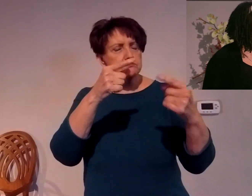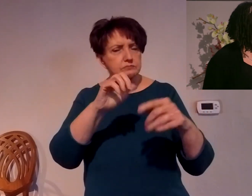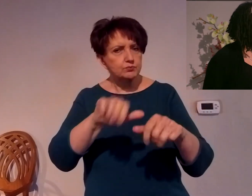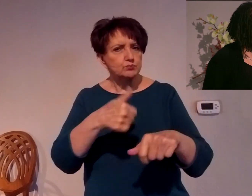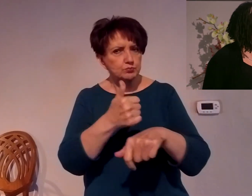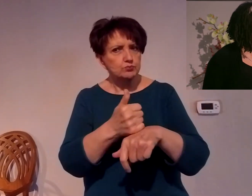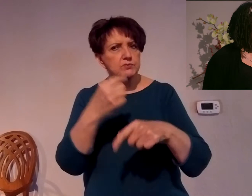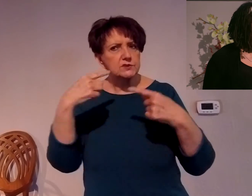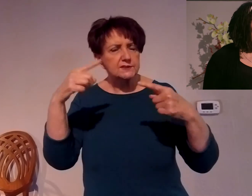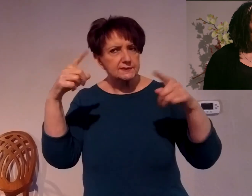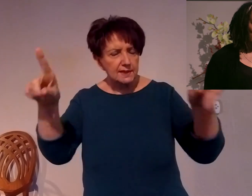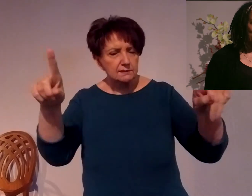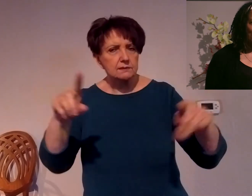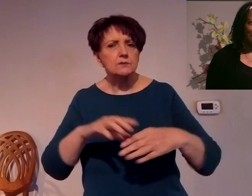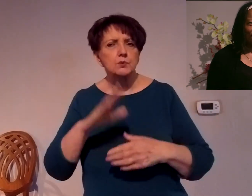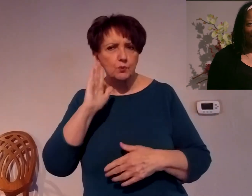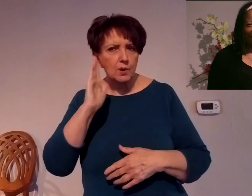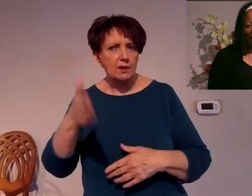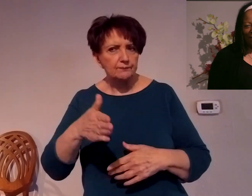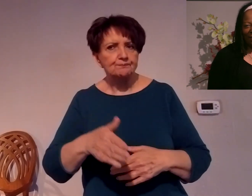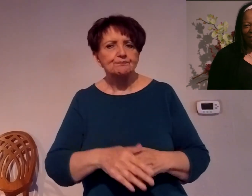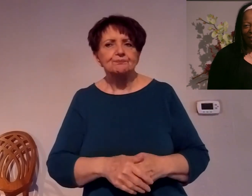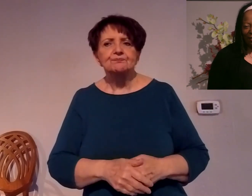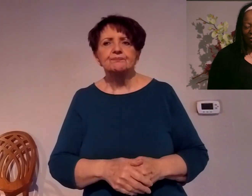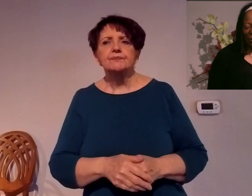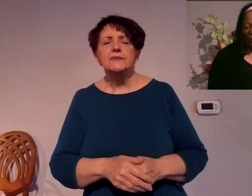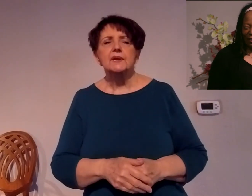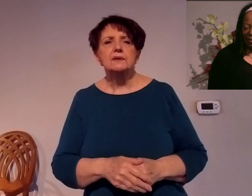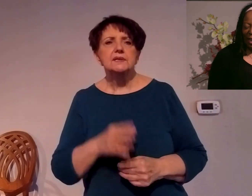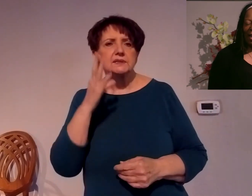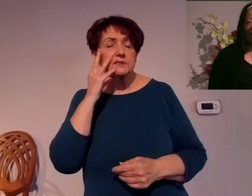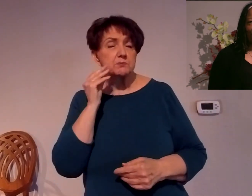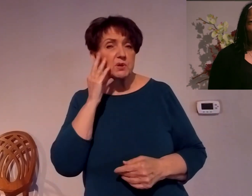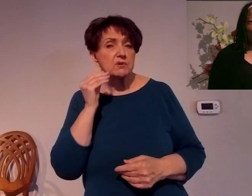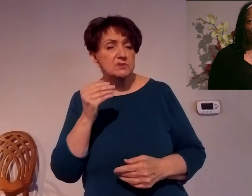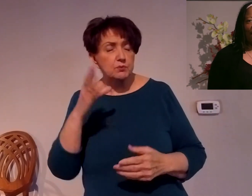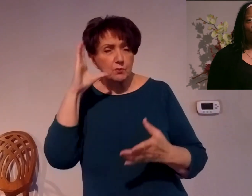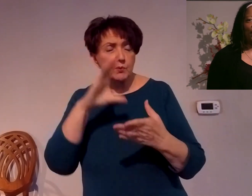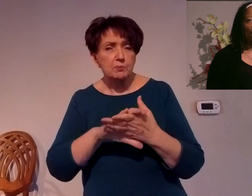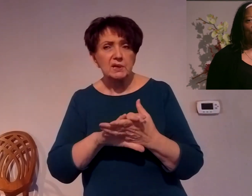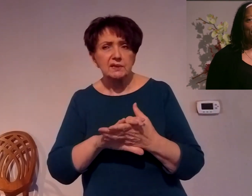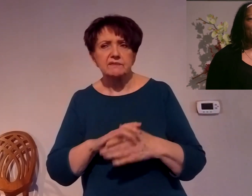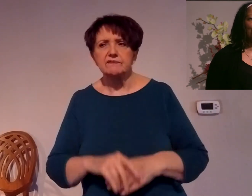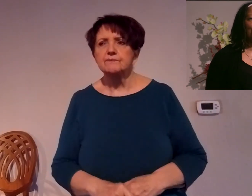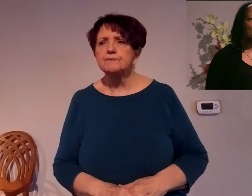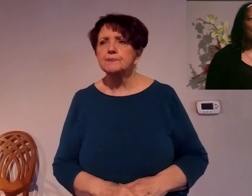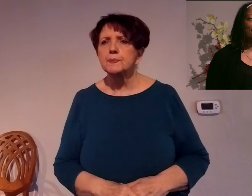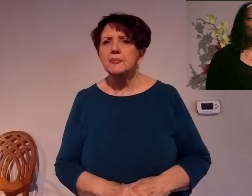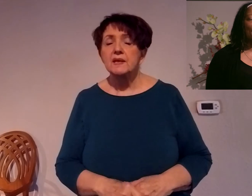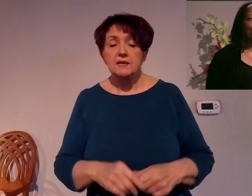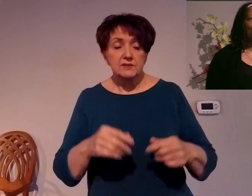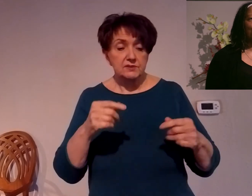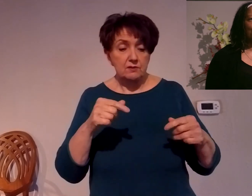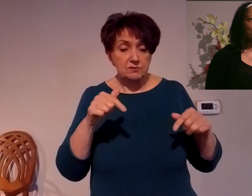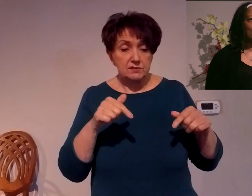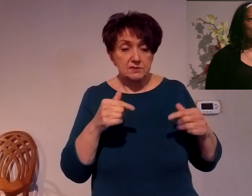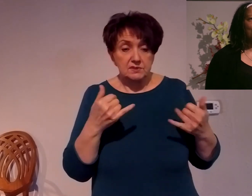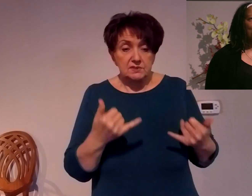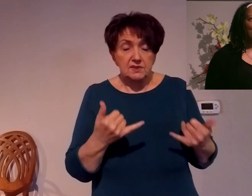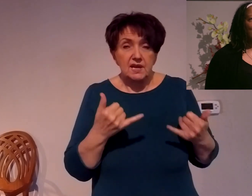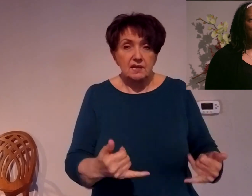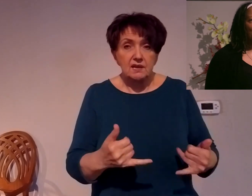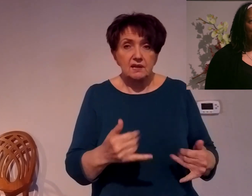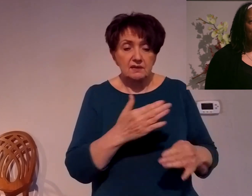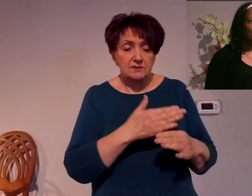to experience what we most believe in. And so today, as we round out the month, we get an